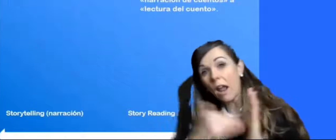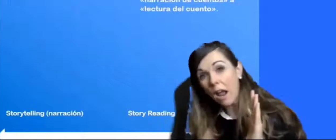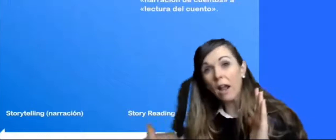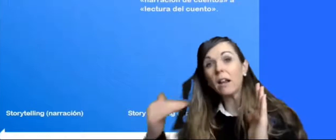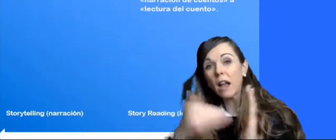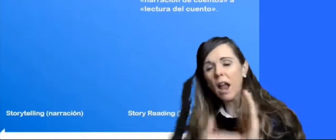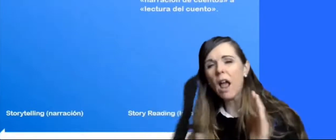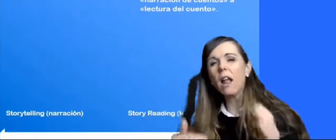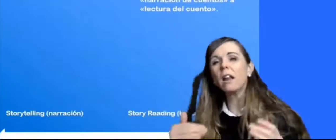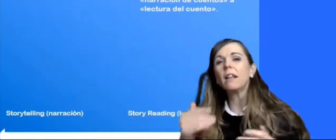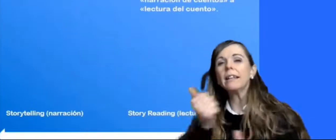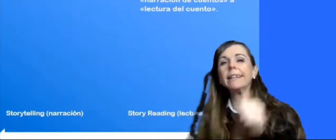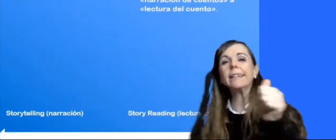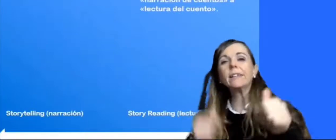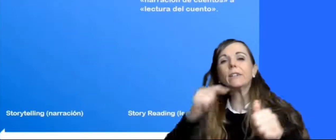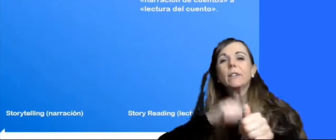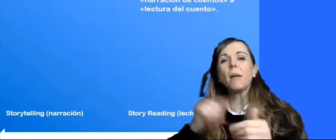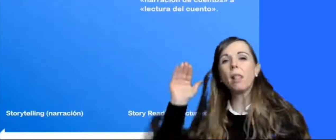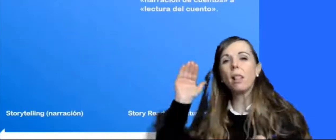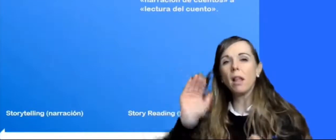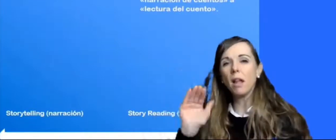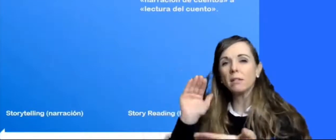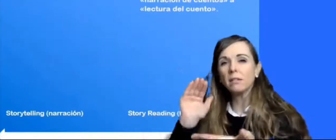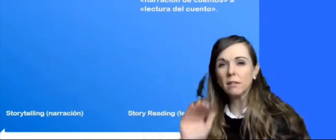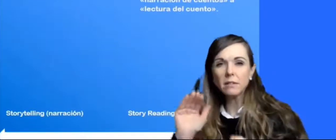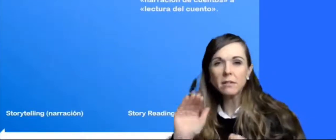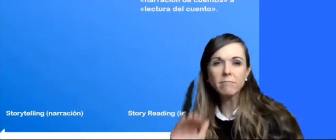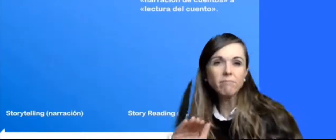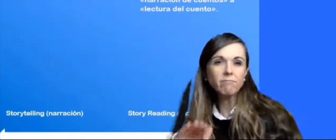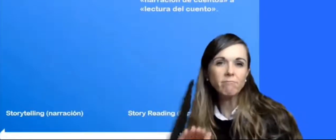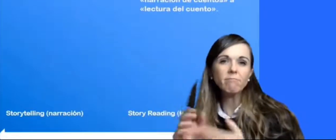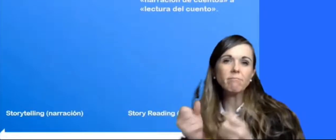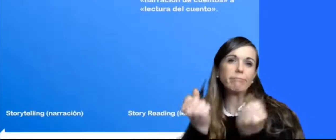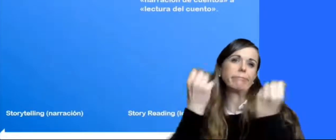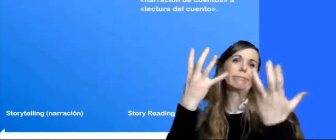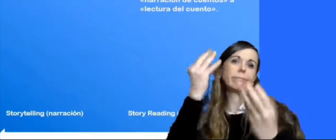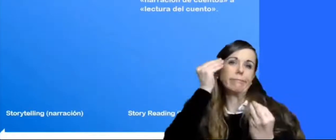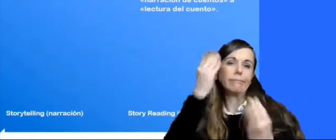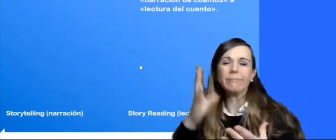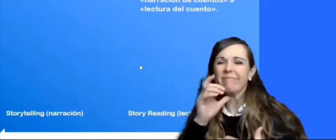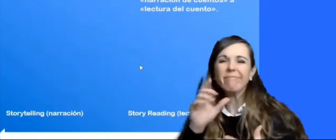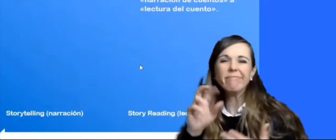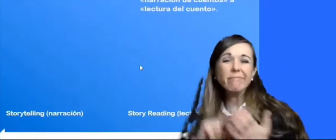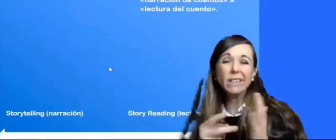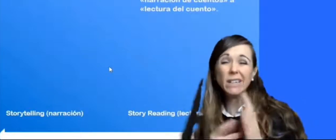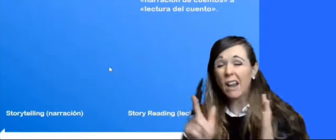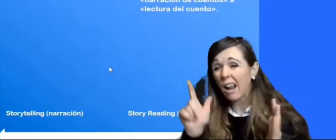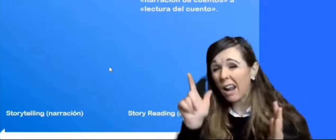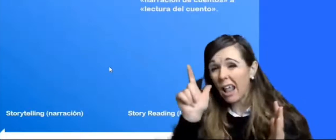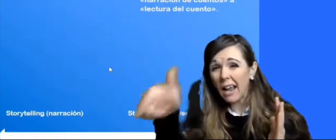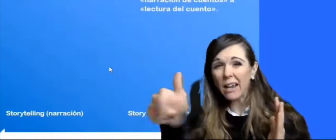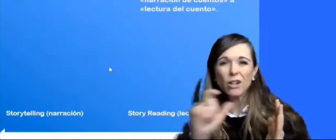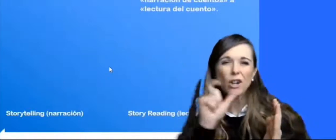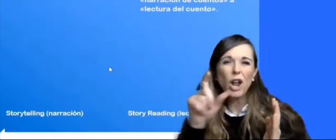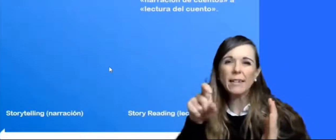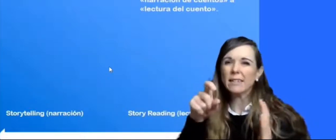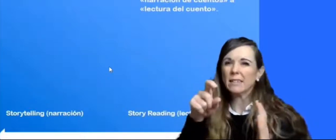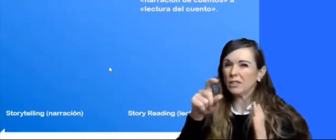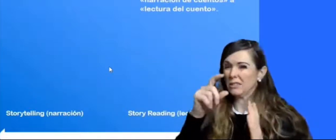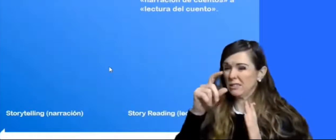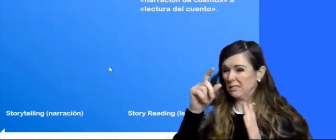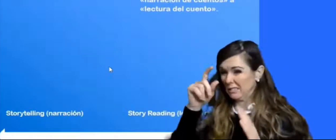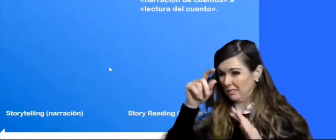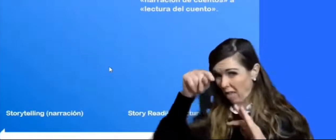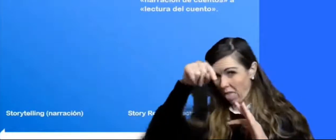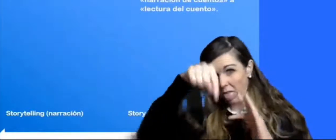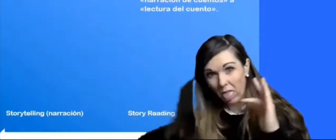of the story. But some books you might read over and over and over again, and the more times you read it, the